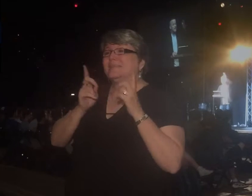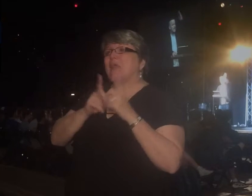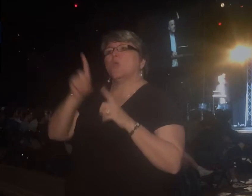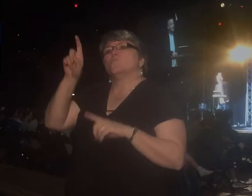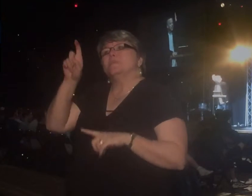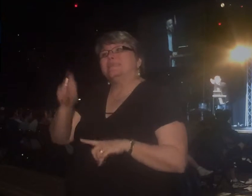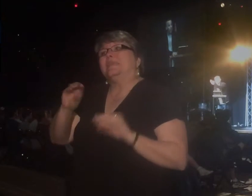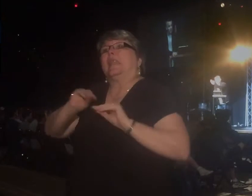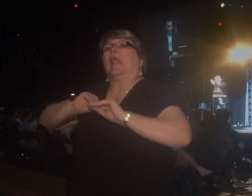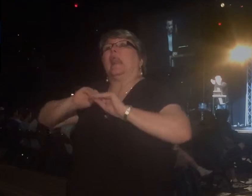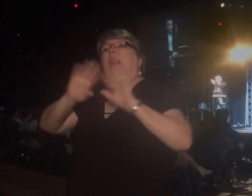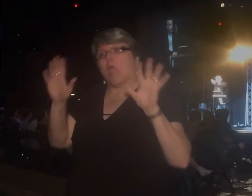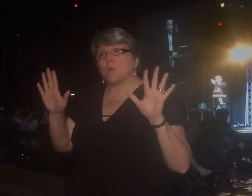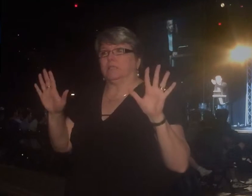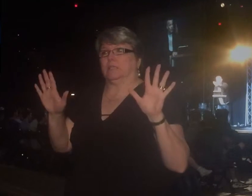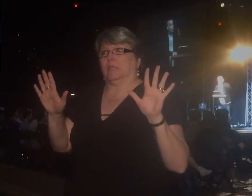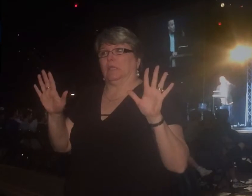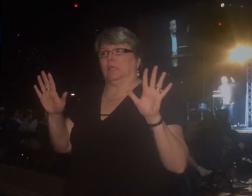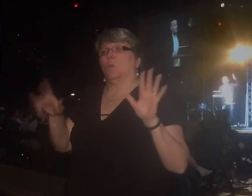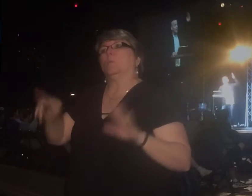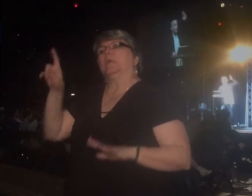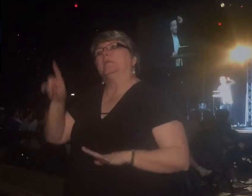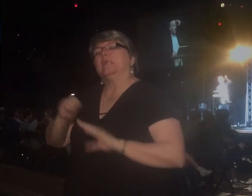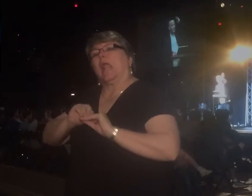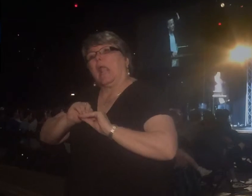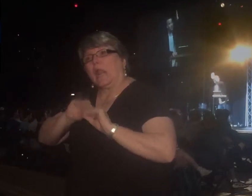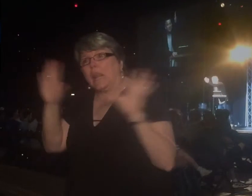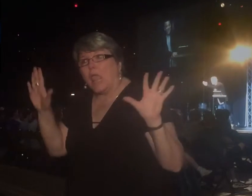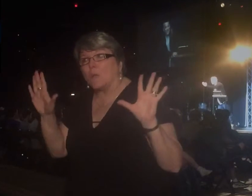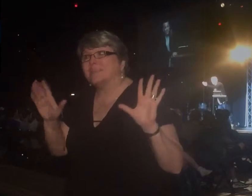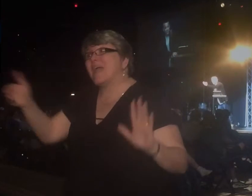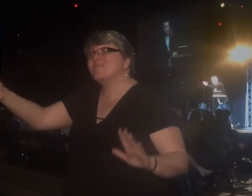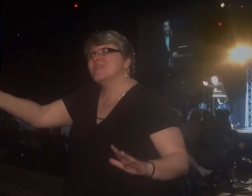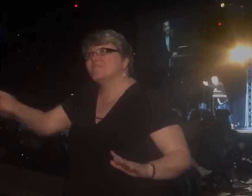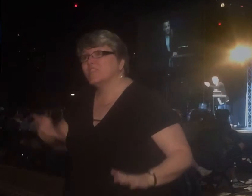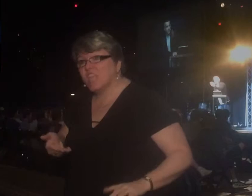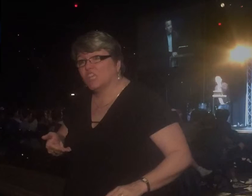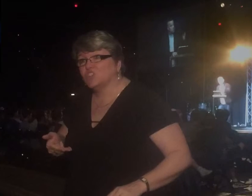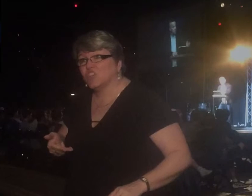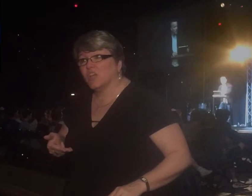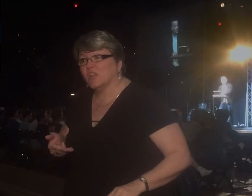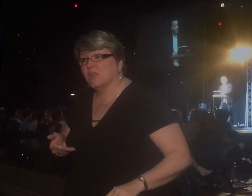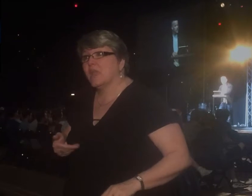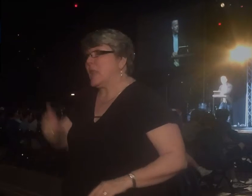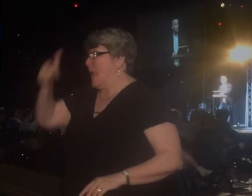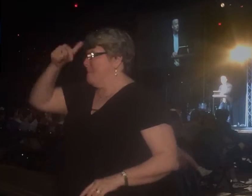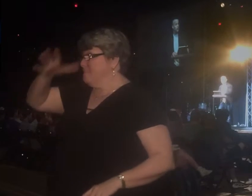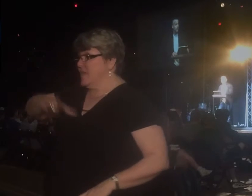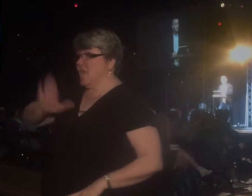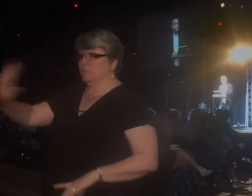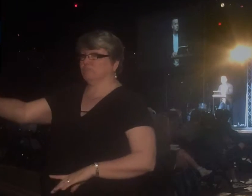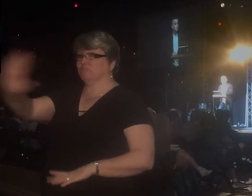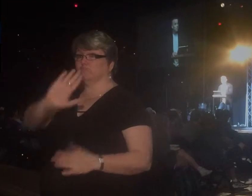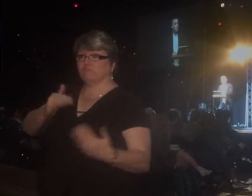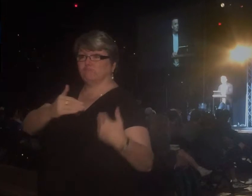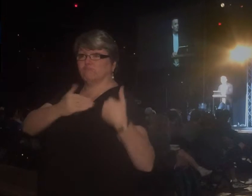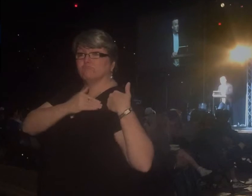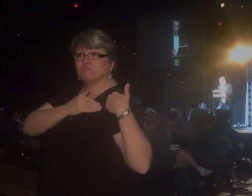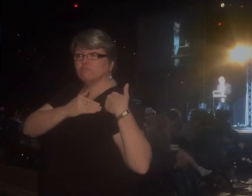In dating, we need clarity. We need clarity of invitation. In men, that's on